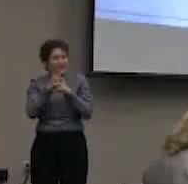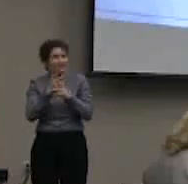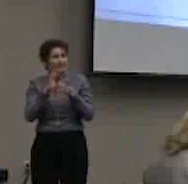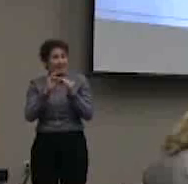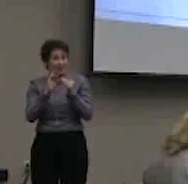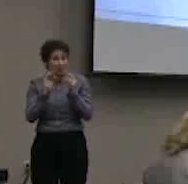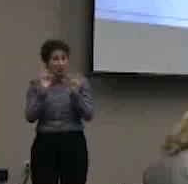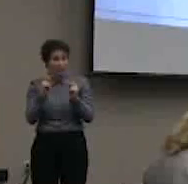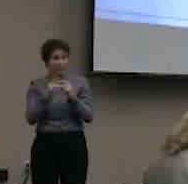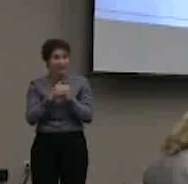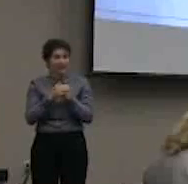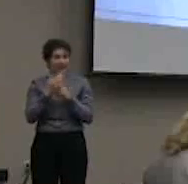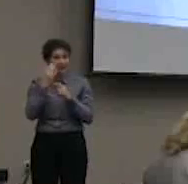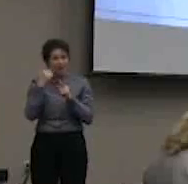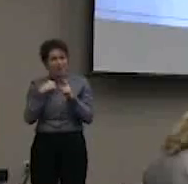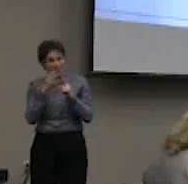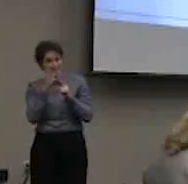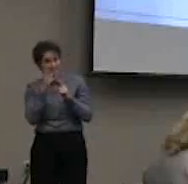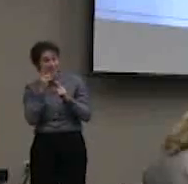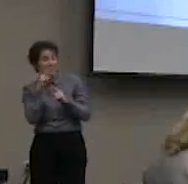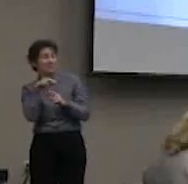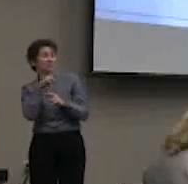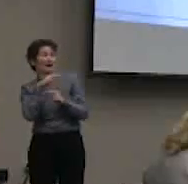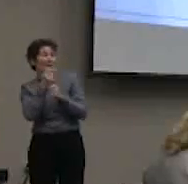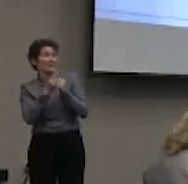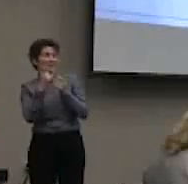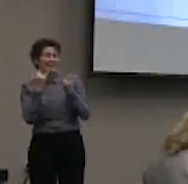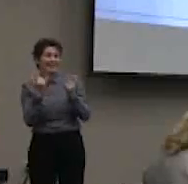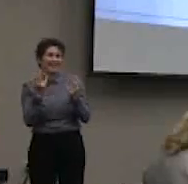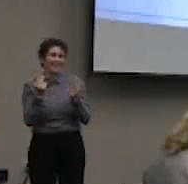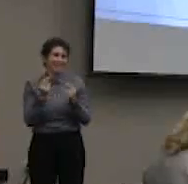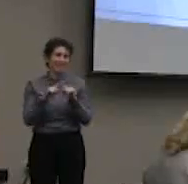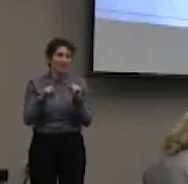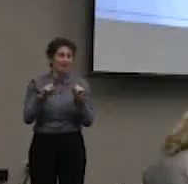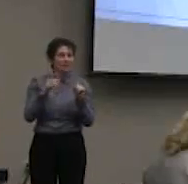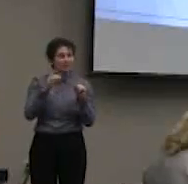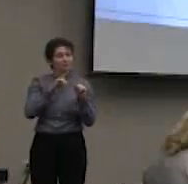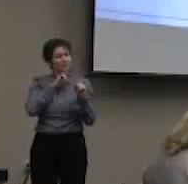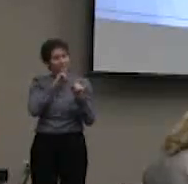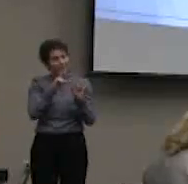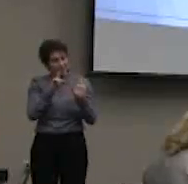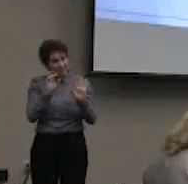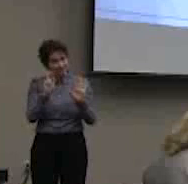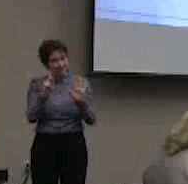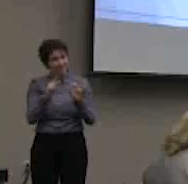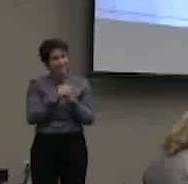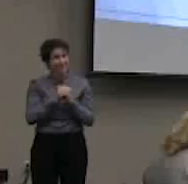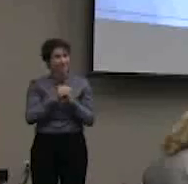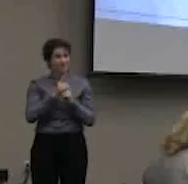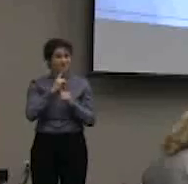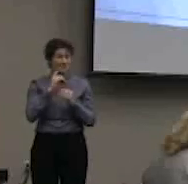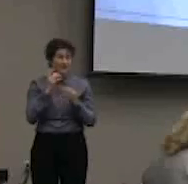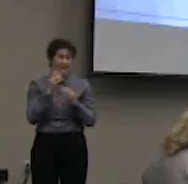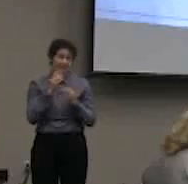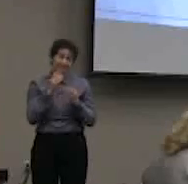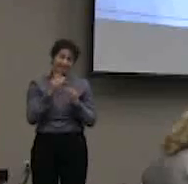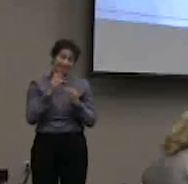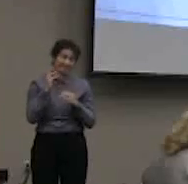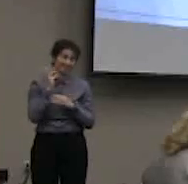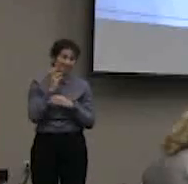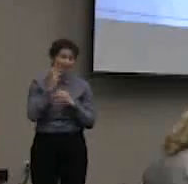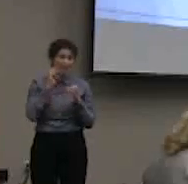now. But truly, y'all, it's such an opportunity now, but we need to think really carefully about those